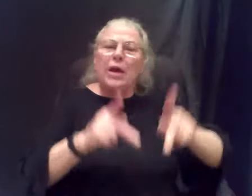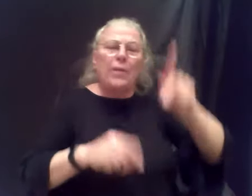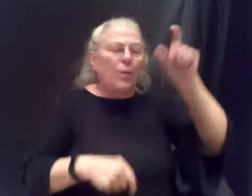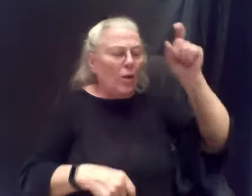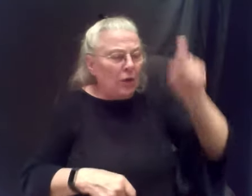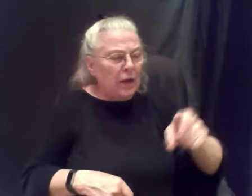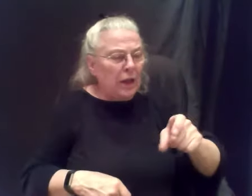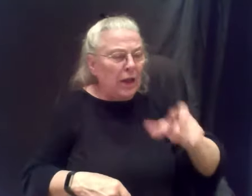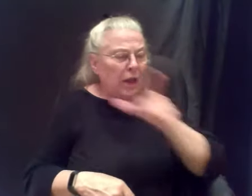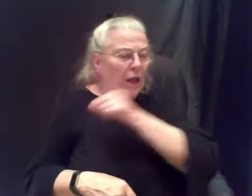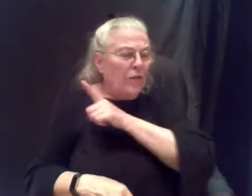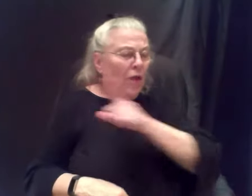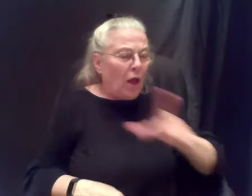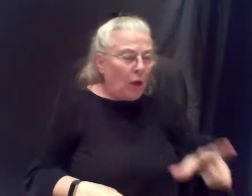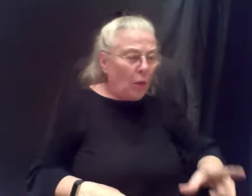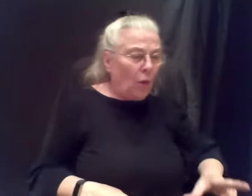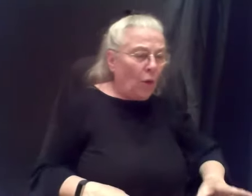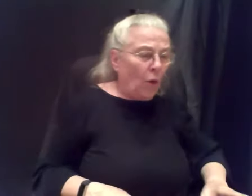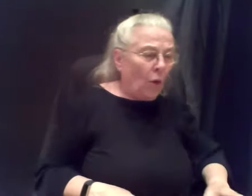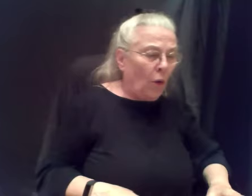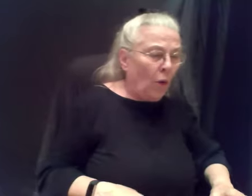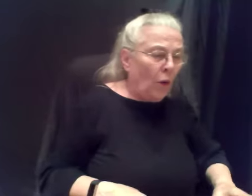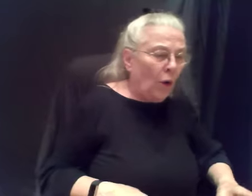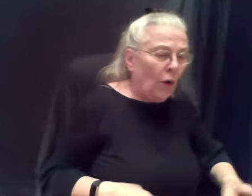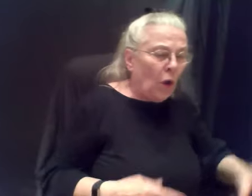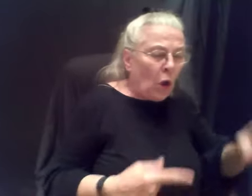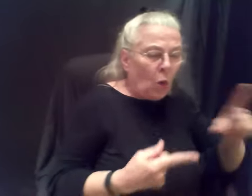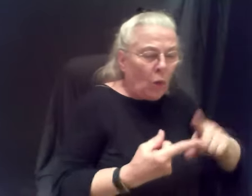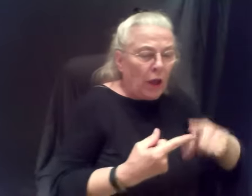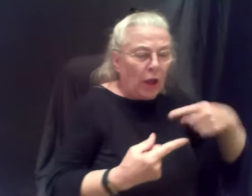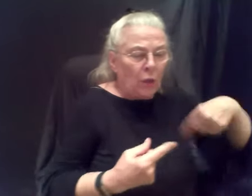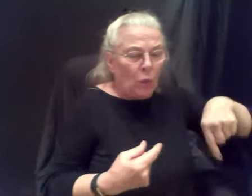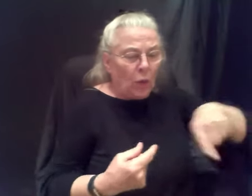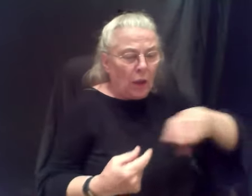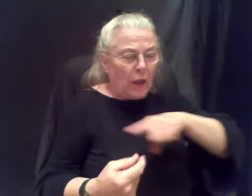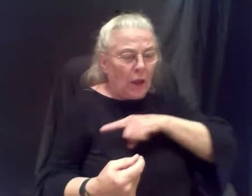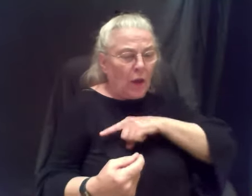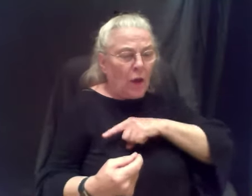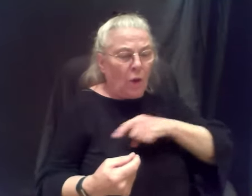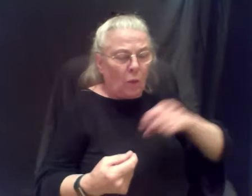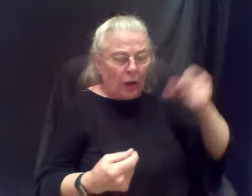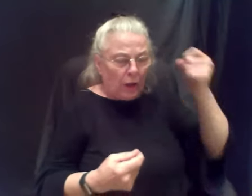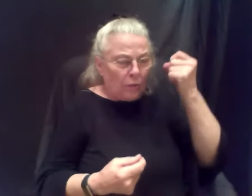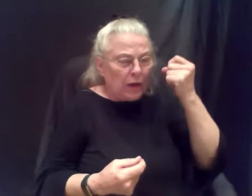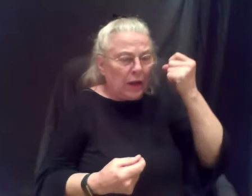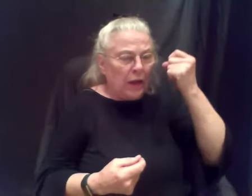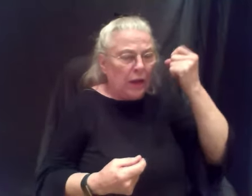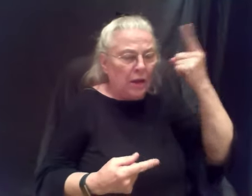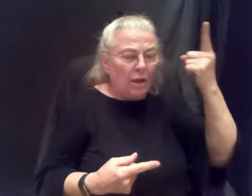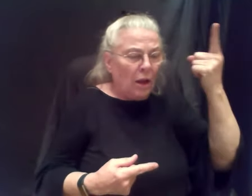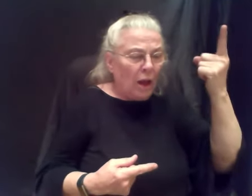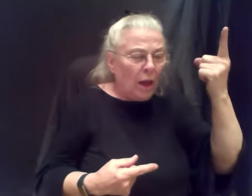People need the Lord. When will we